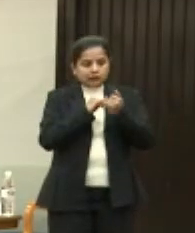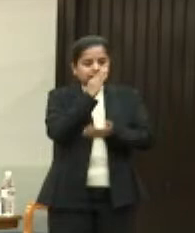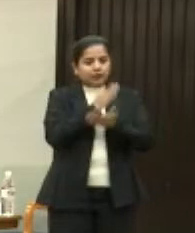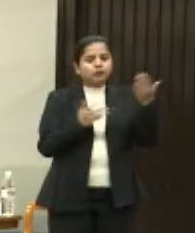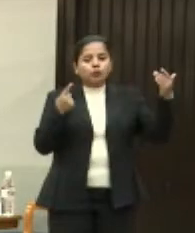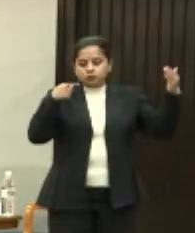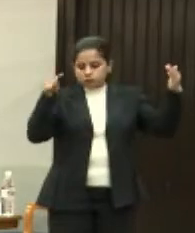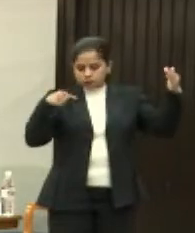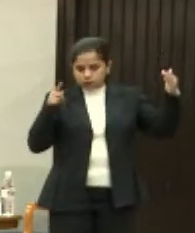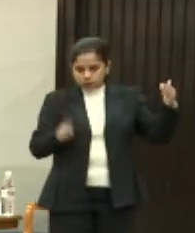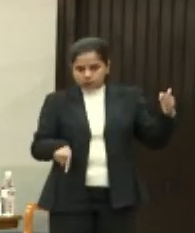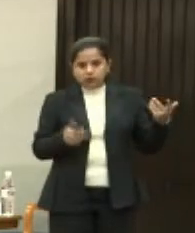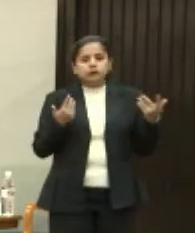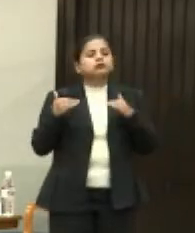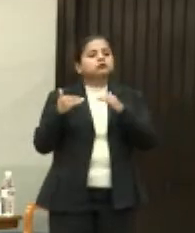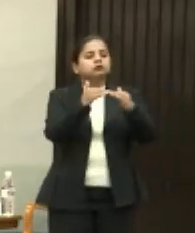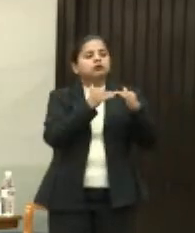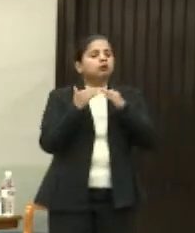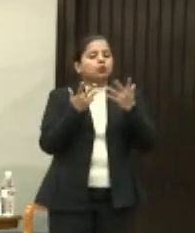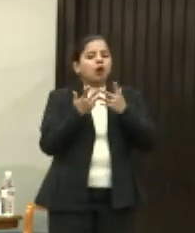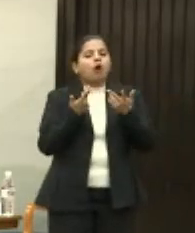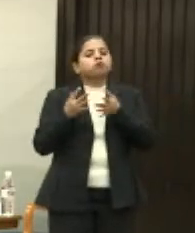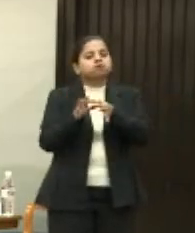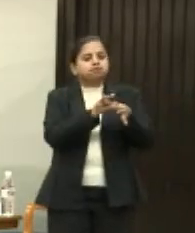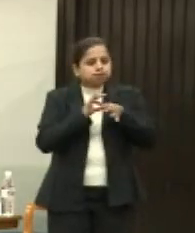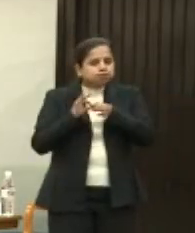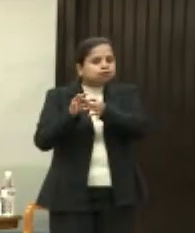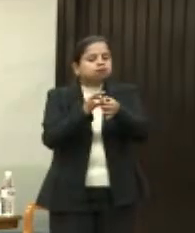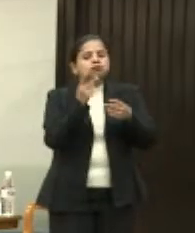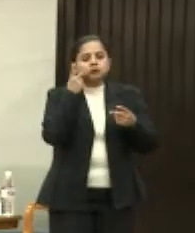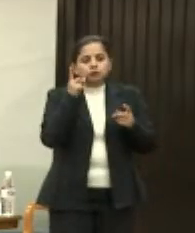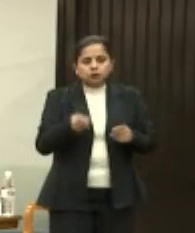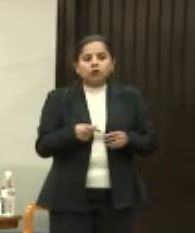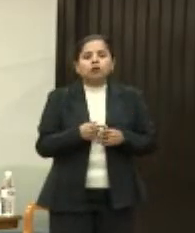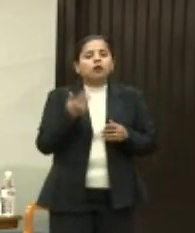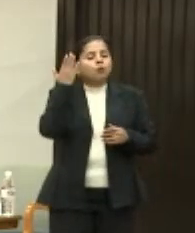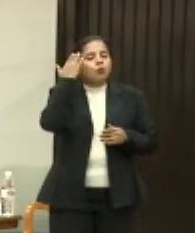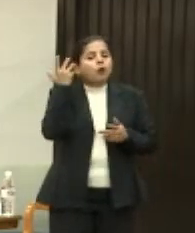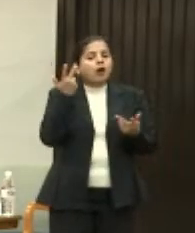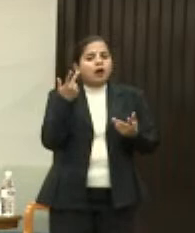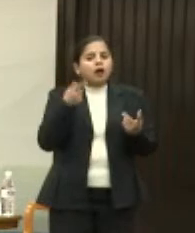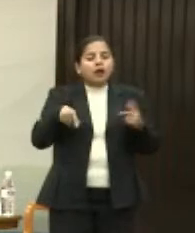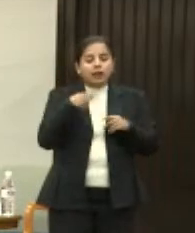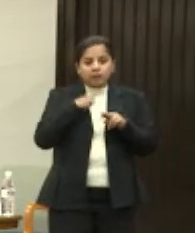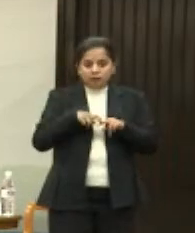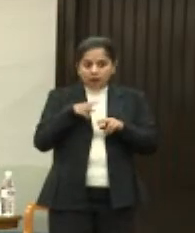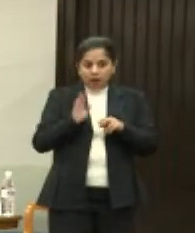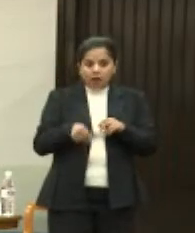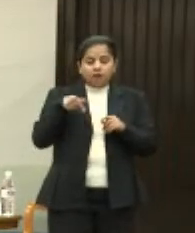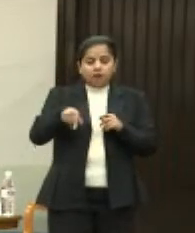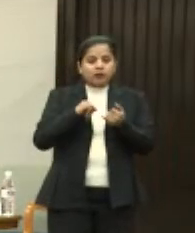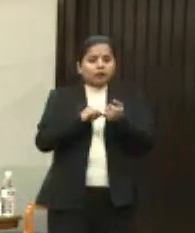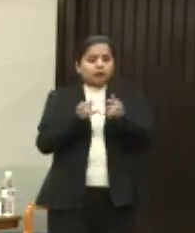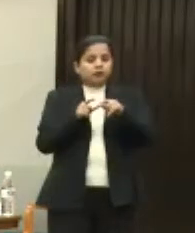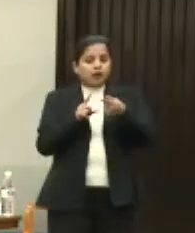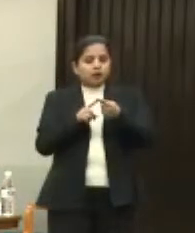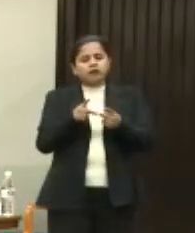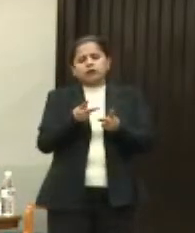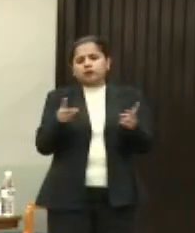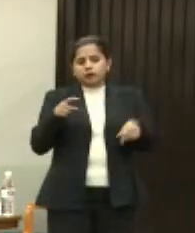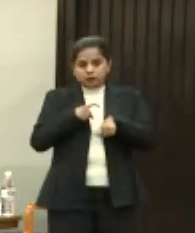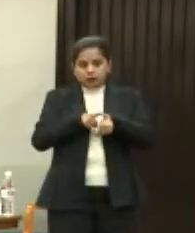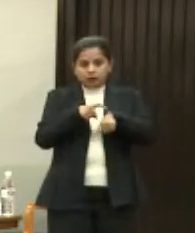section, standardize and harmonize. Because if statutes have been enacted at different points in